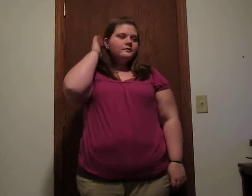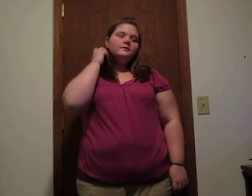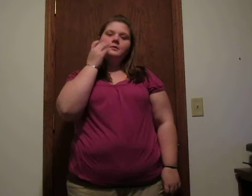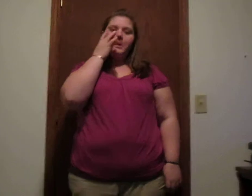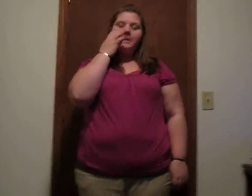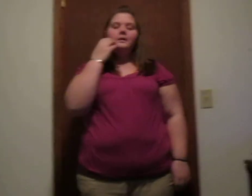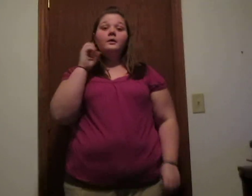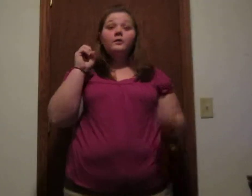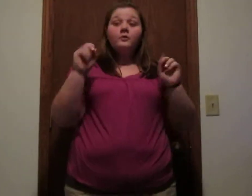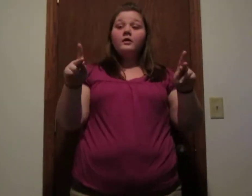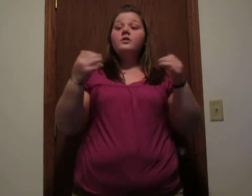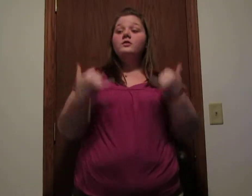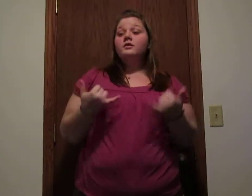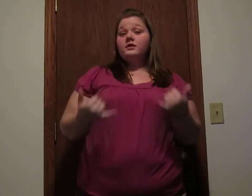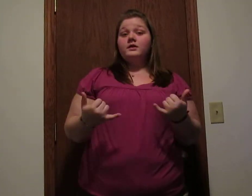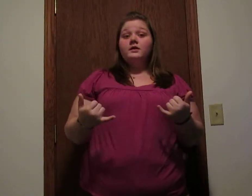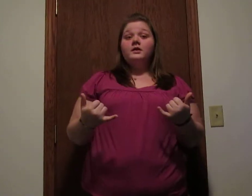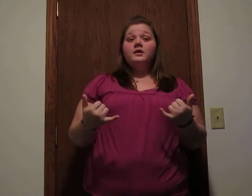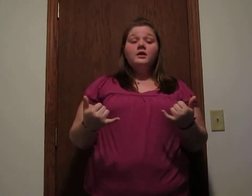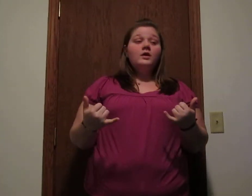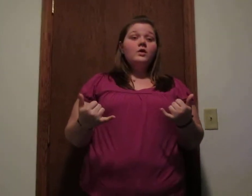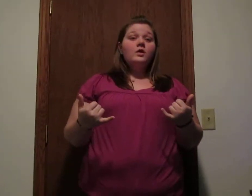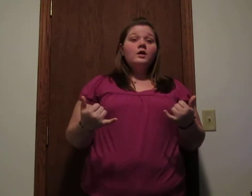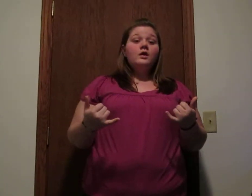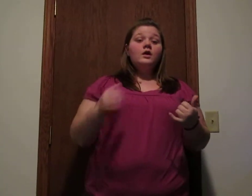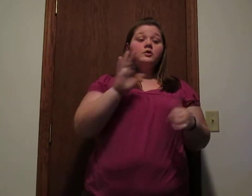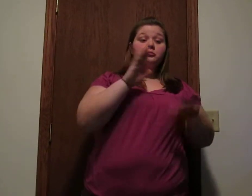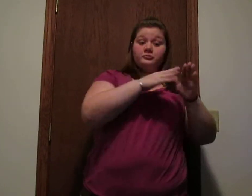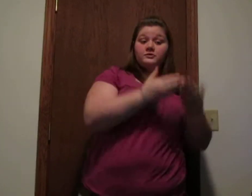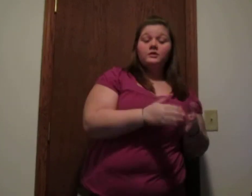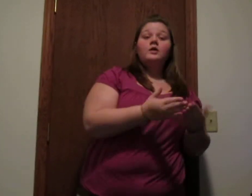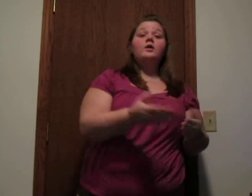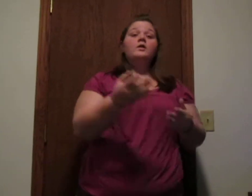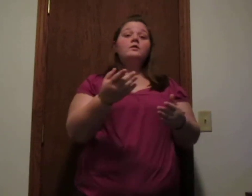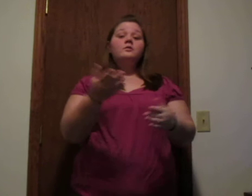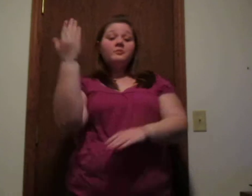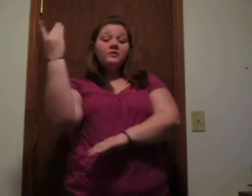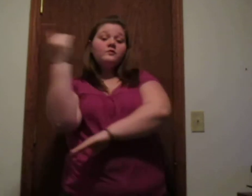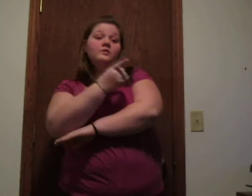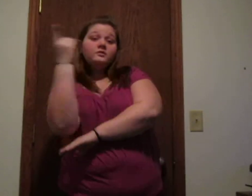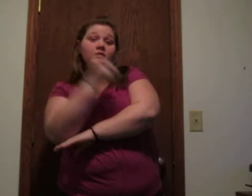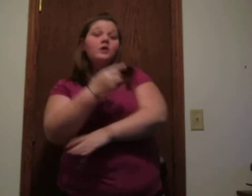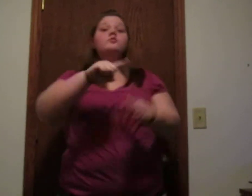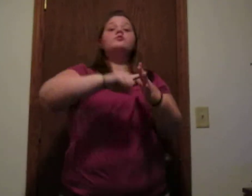Okay. Today, in your text for the last 2 days, you started to read the information that section